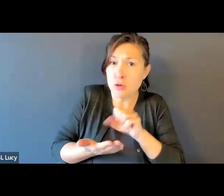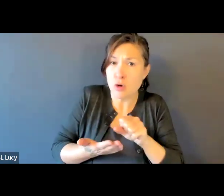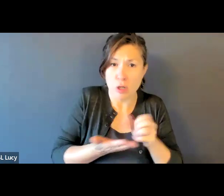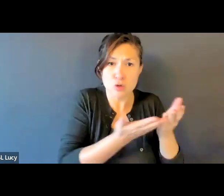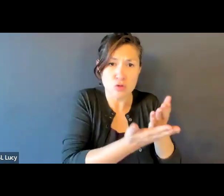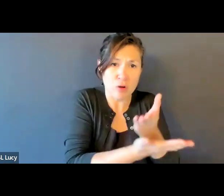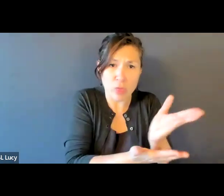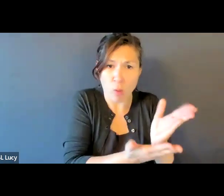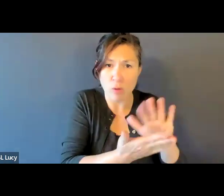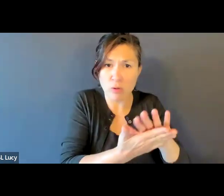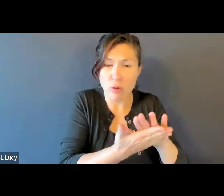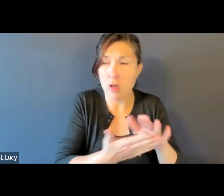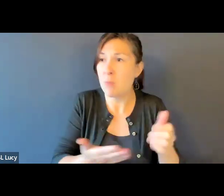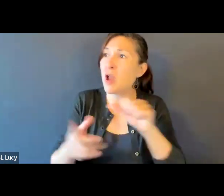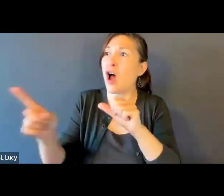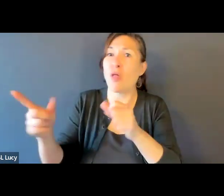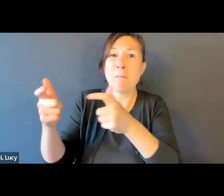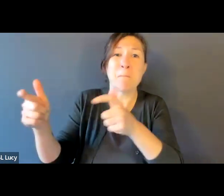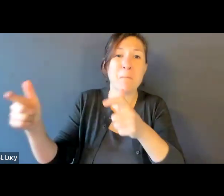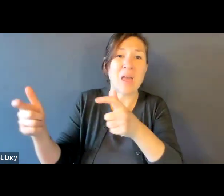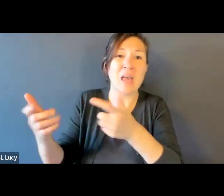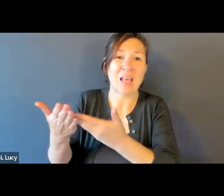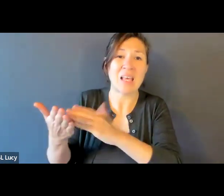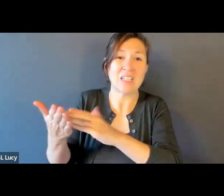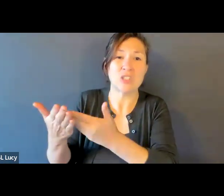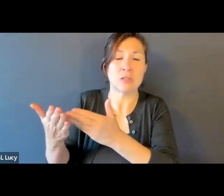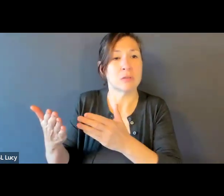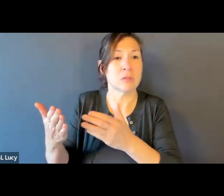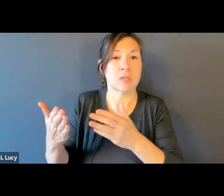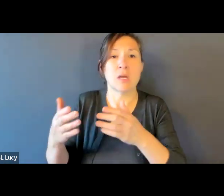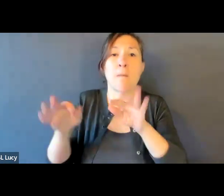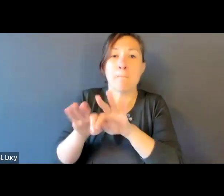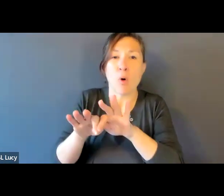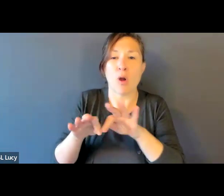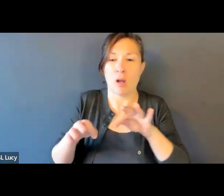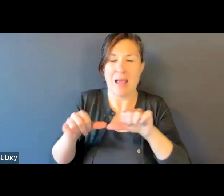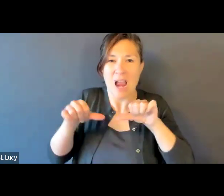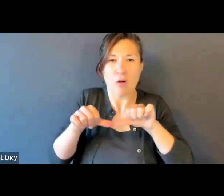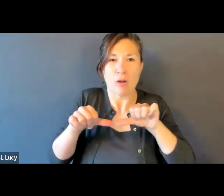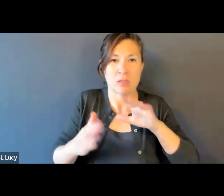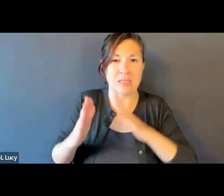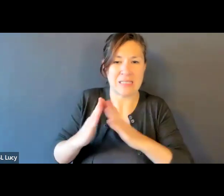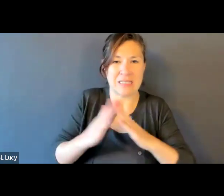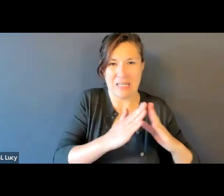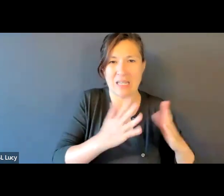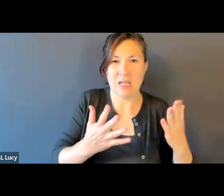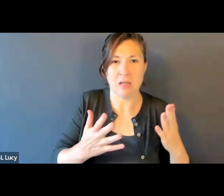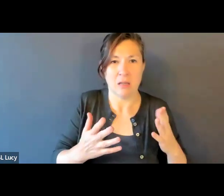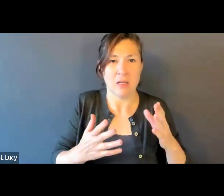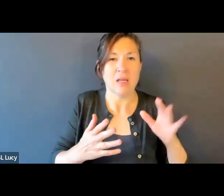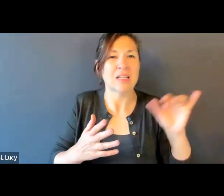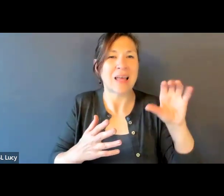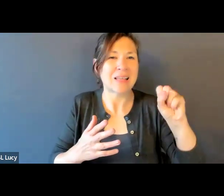our other kitchens that are bigger in particular key areas of the city, act as that satellite. Yeah, exactly right.